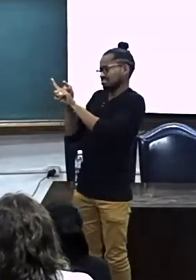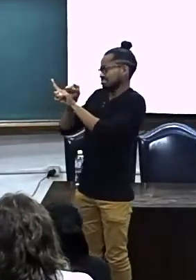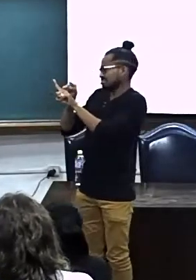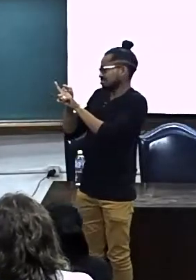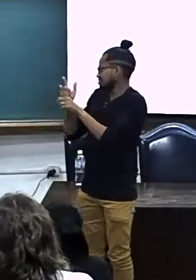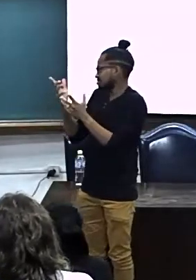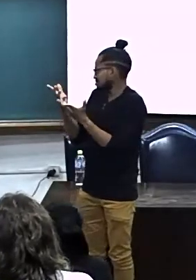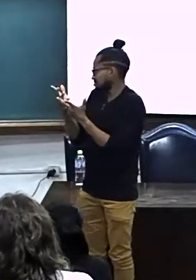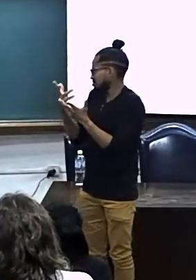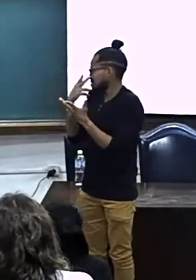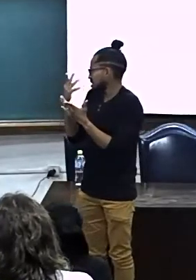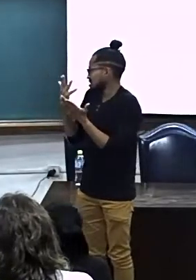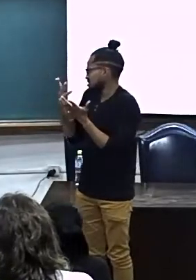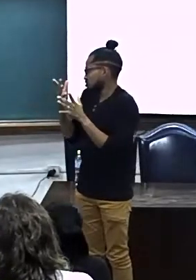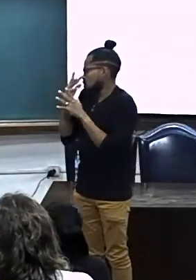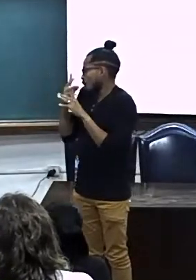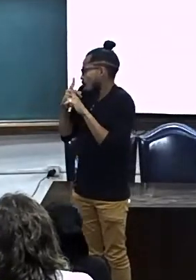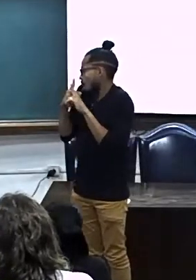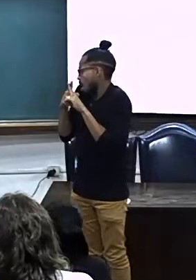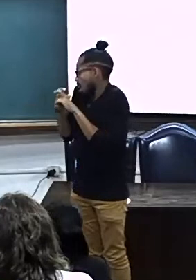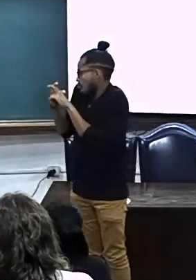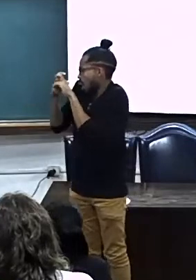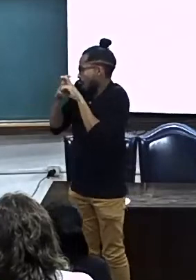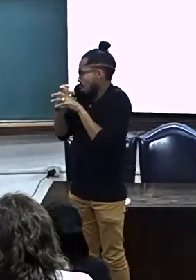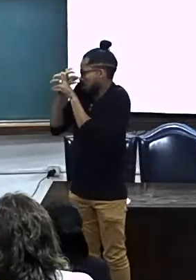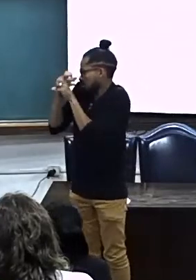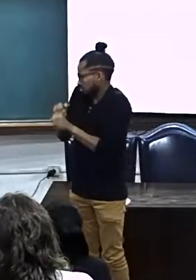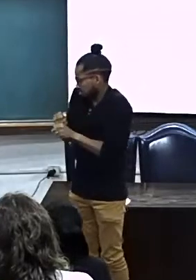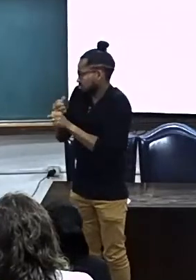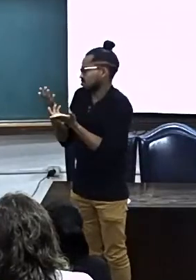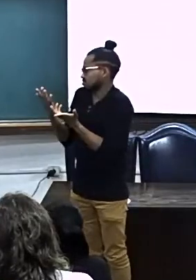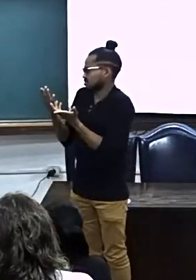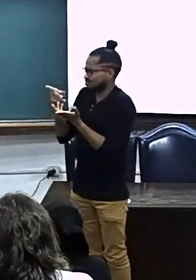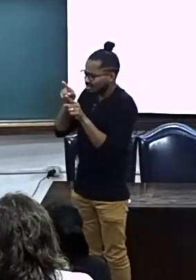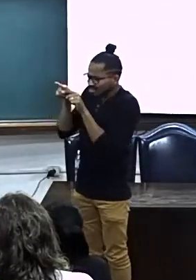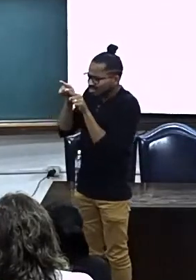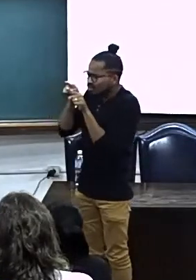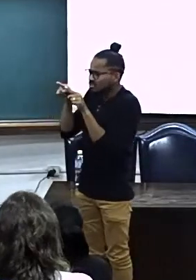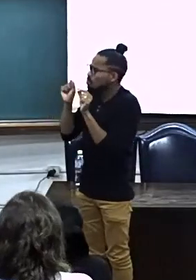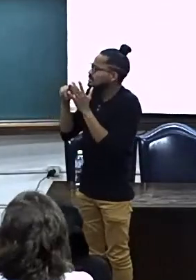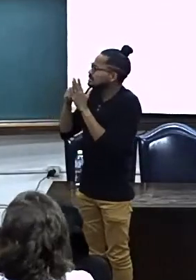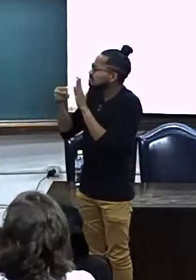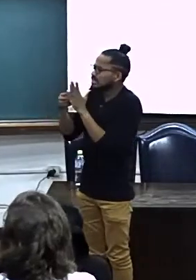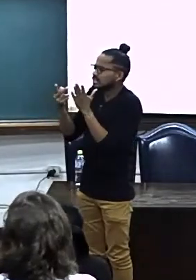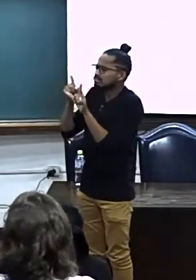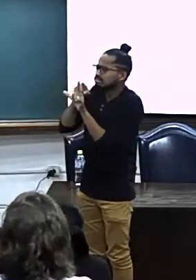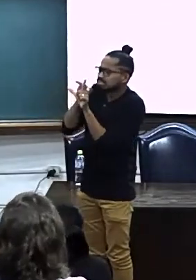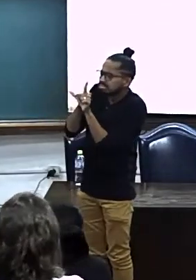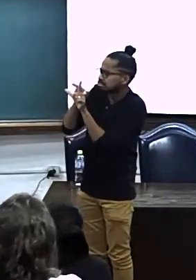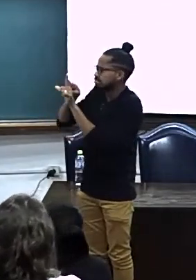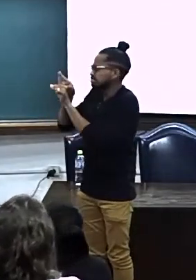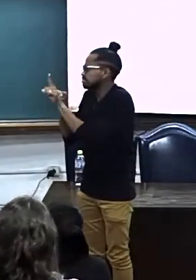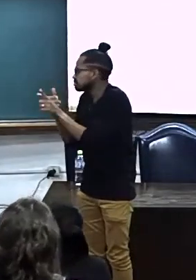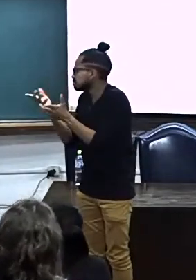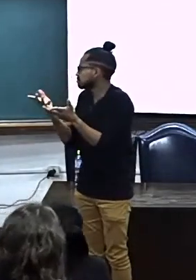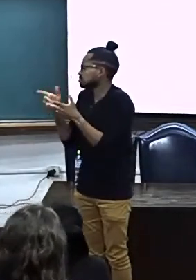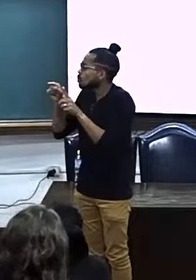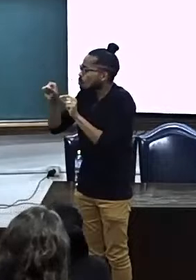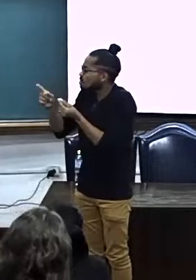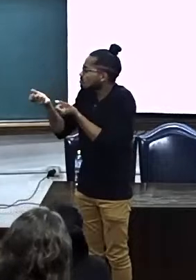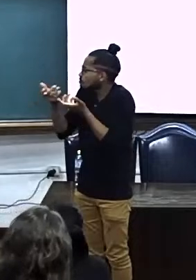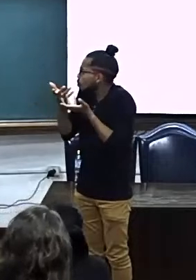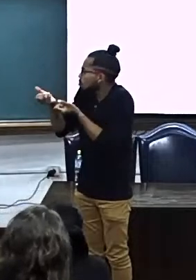by using this algorithm, and it says, oh, here are 2 triangles that touch, now all the others are the same. How much does that occur over the